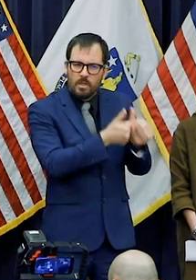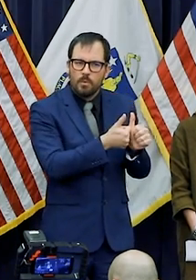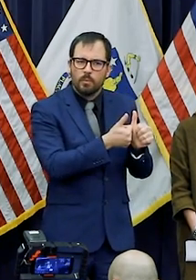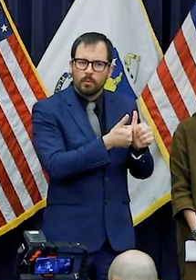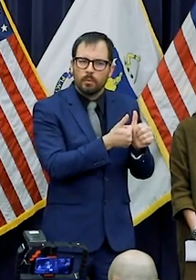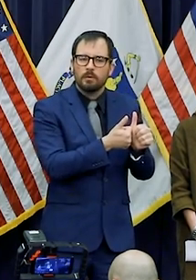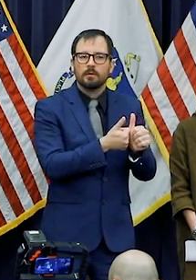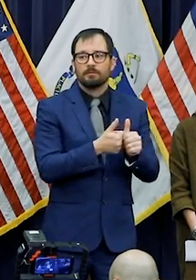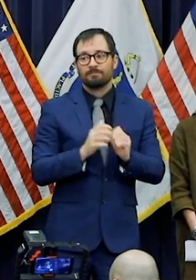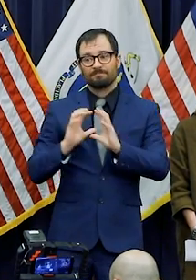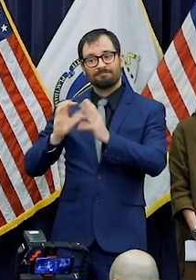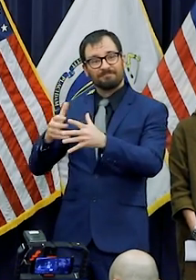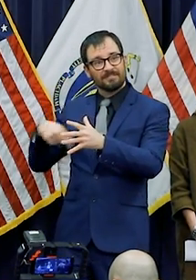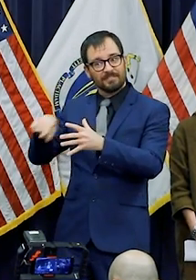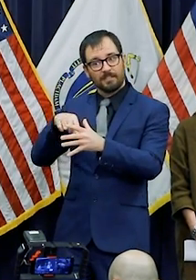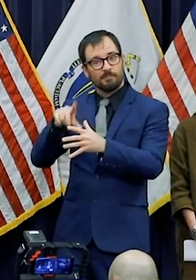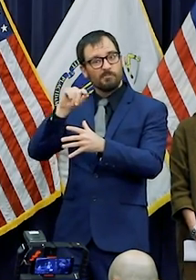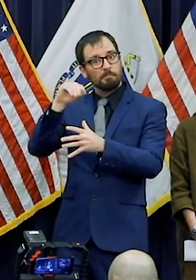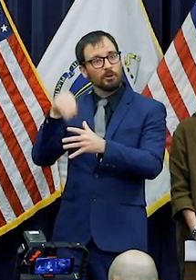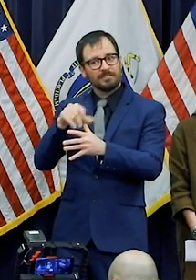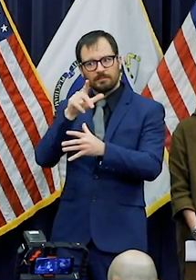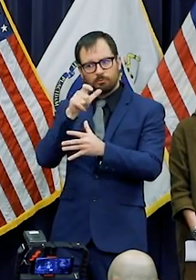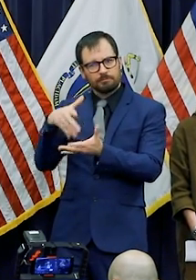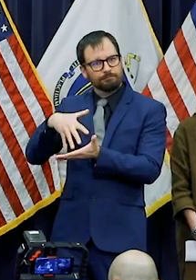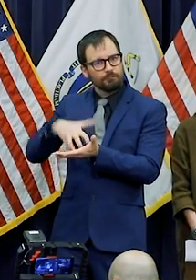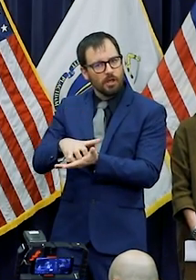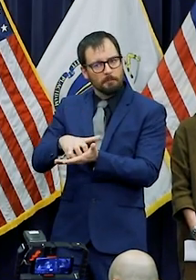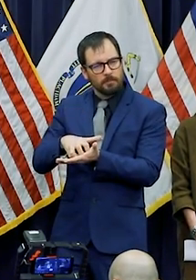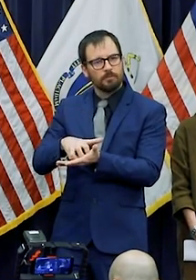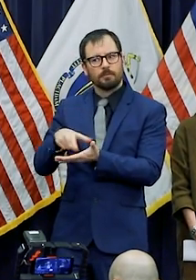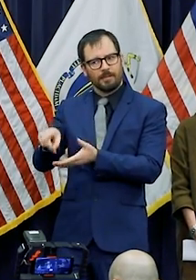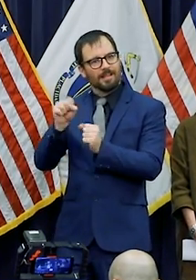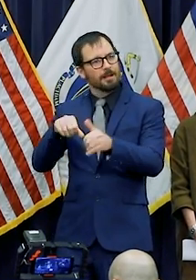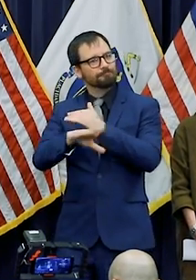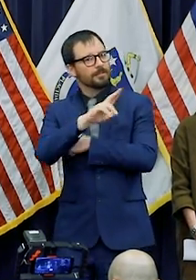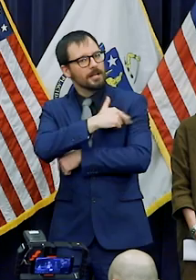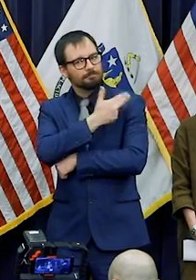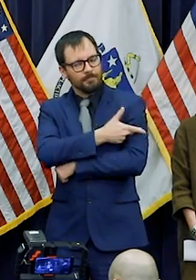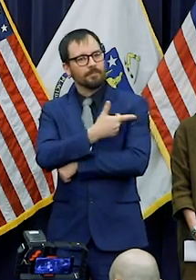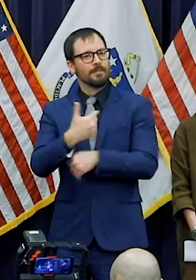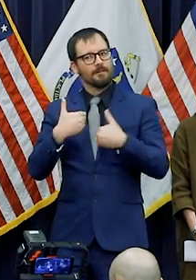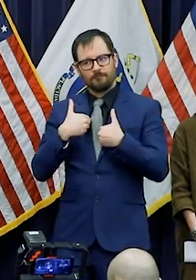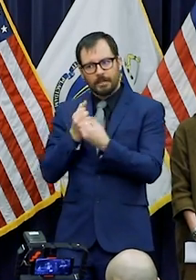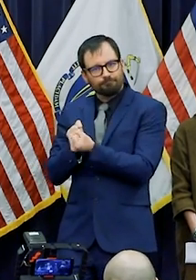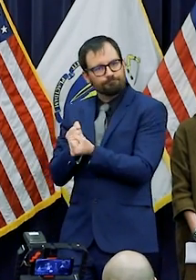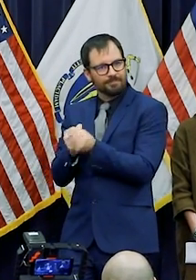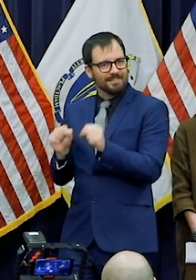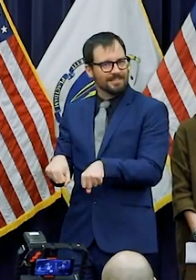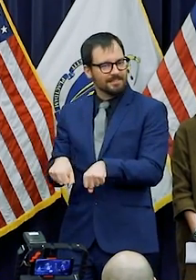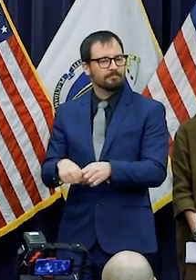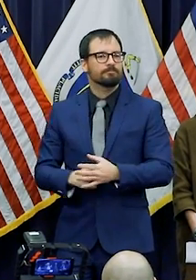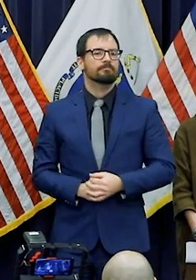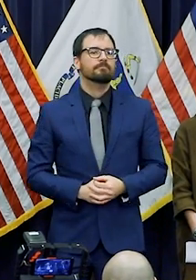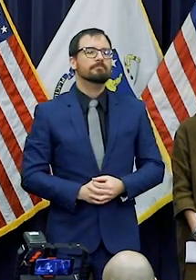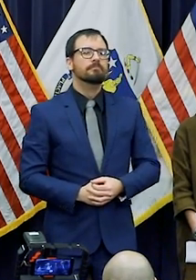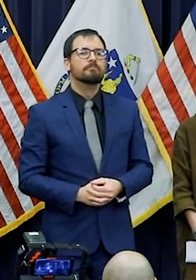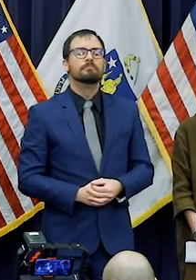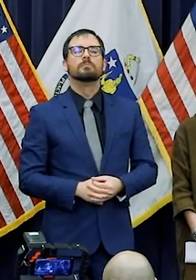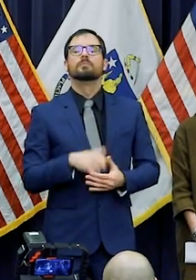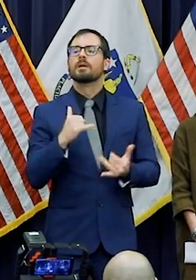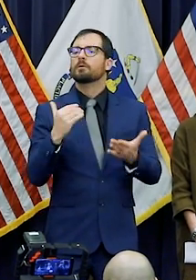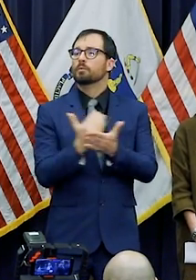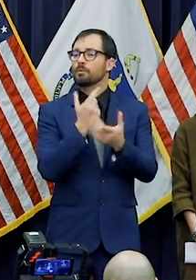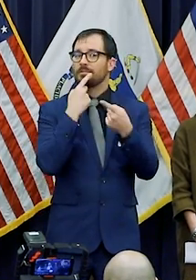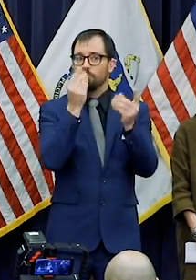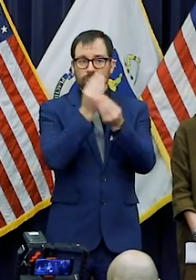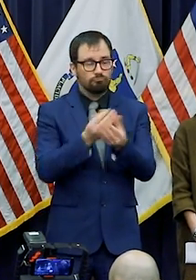we're announcing several new elements and initiatives. First of all, our administration through the command center will be distributing